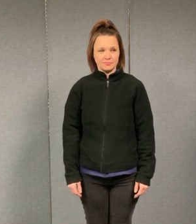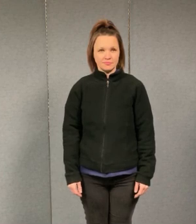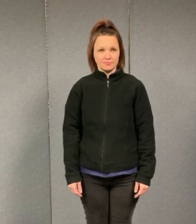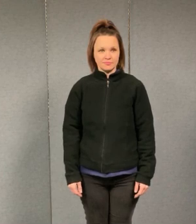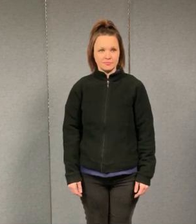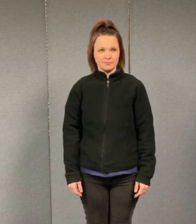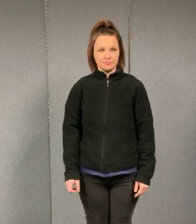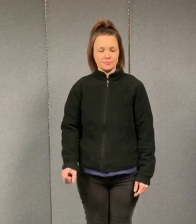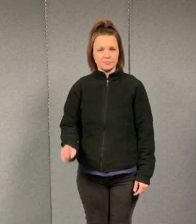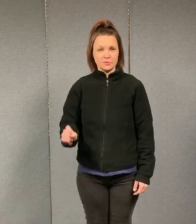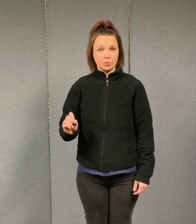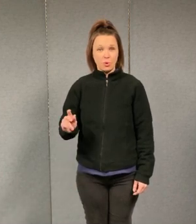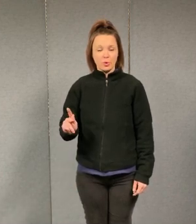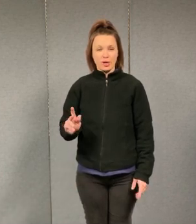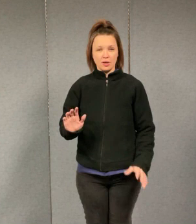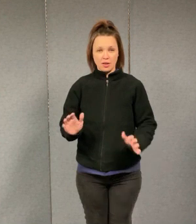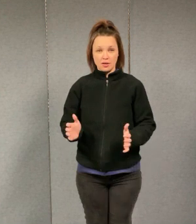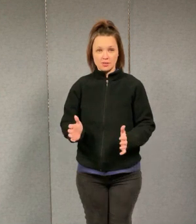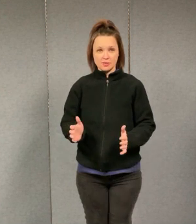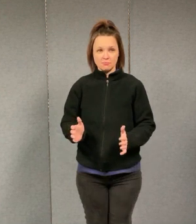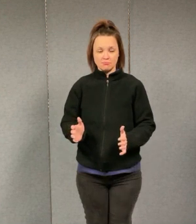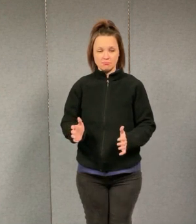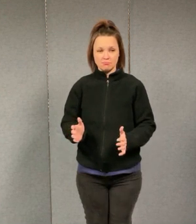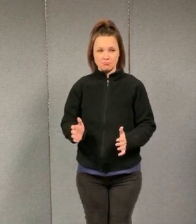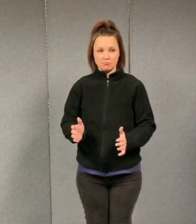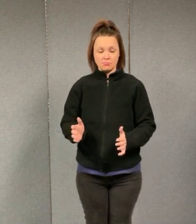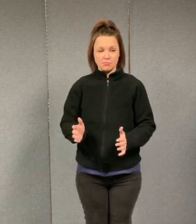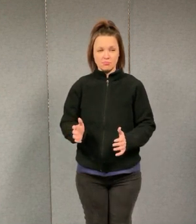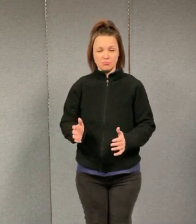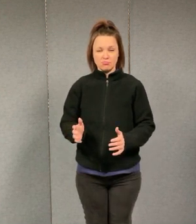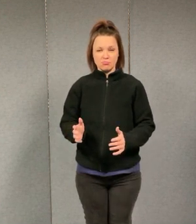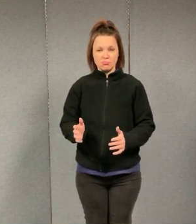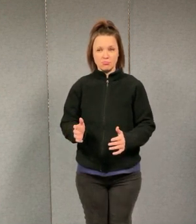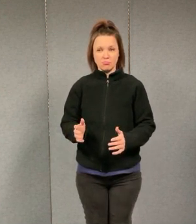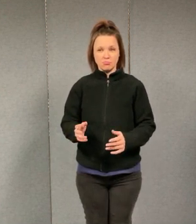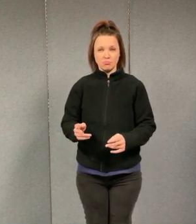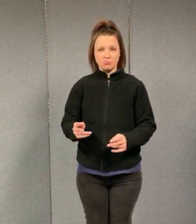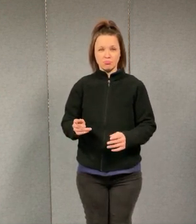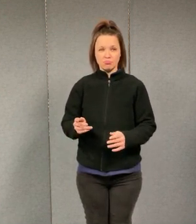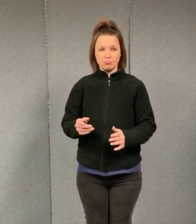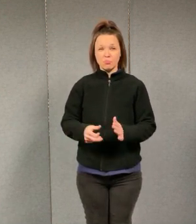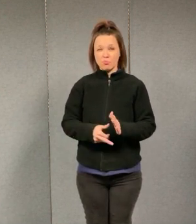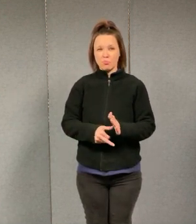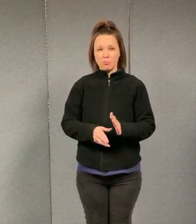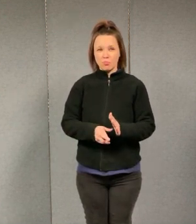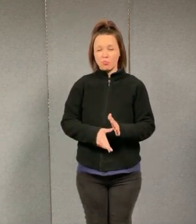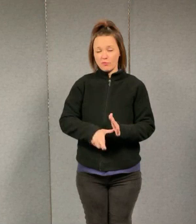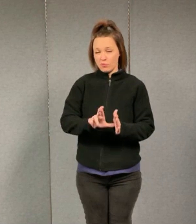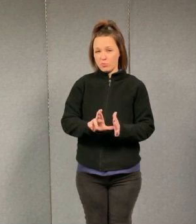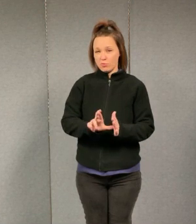Okay, class. For the rest of the period, we are going to review some geometry problems. What we're going to